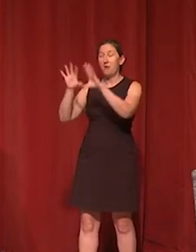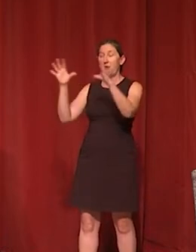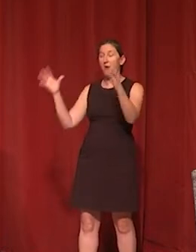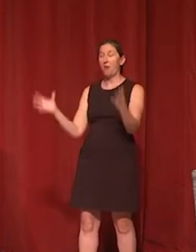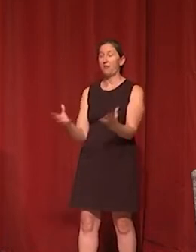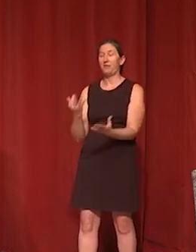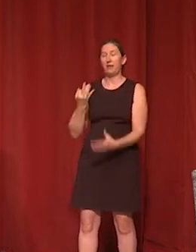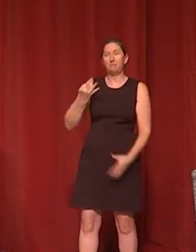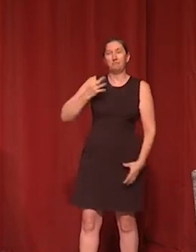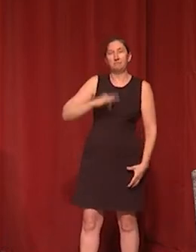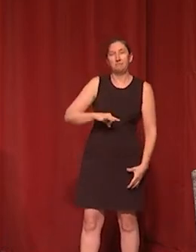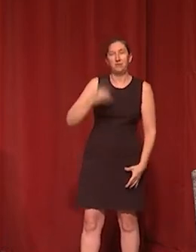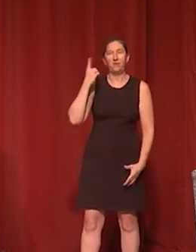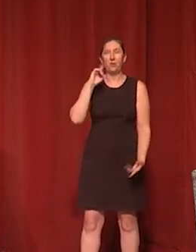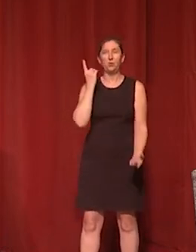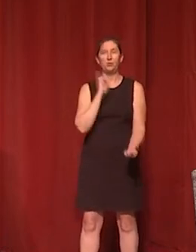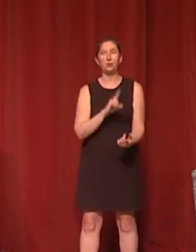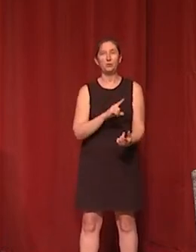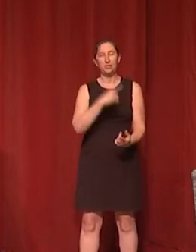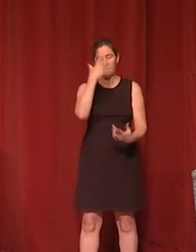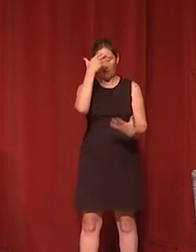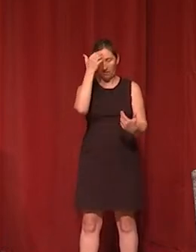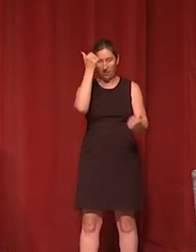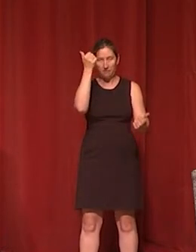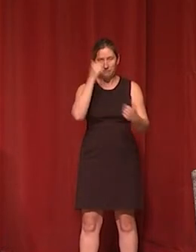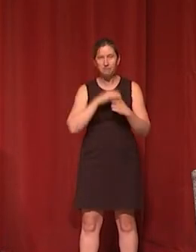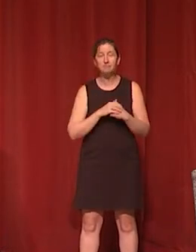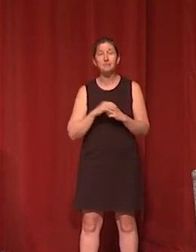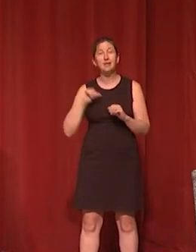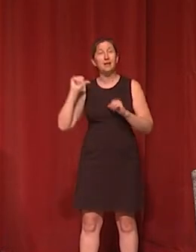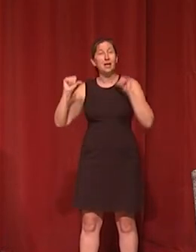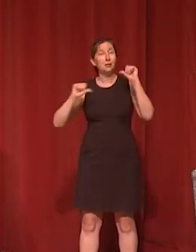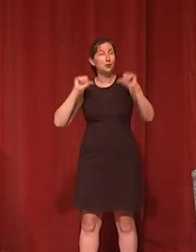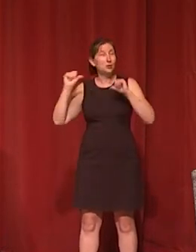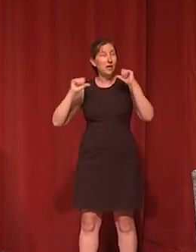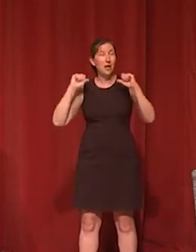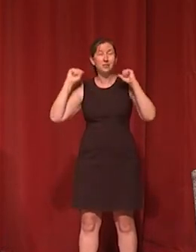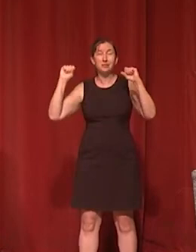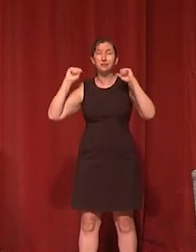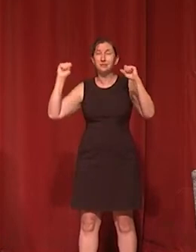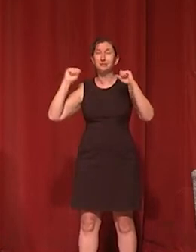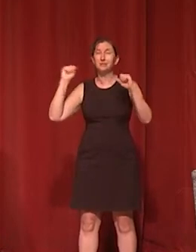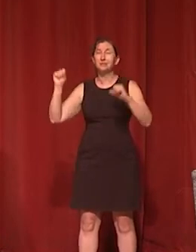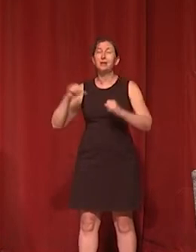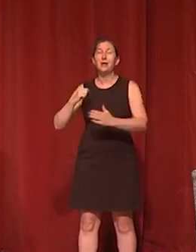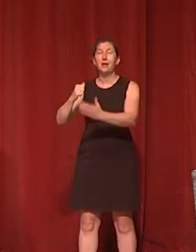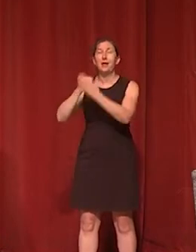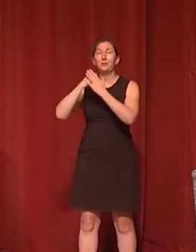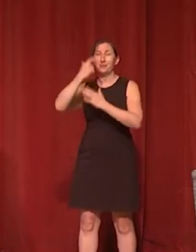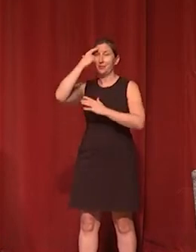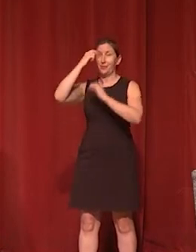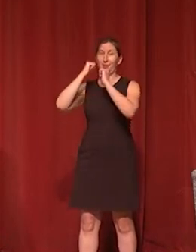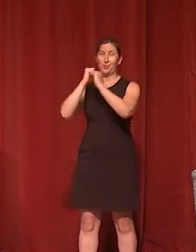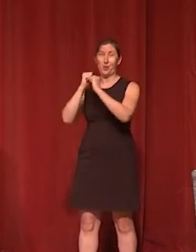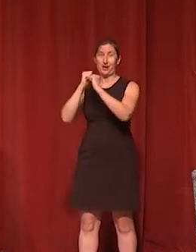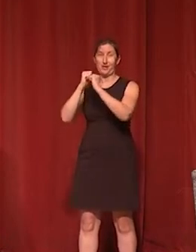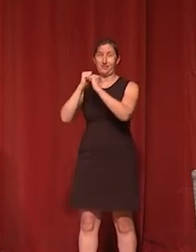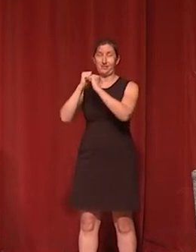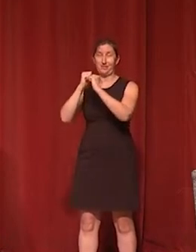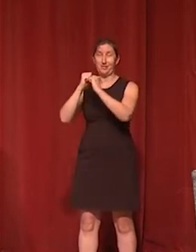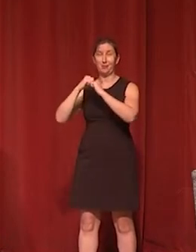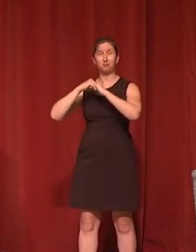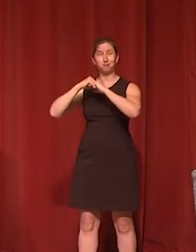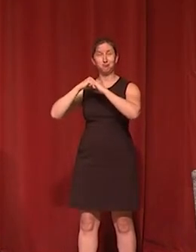impairment. Exercise is protective to the brain and has a lot of great benefits, but also improves our vascular